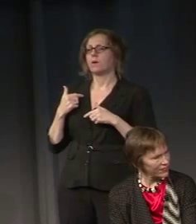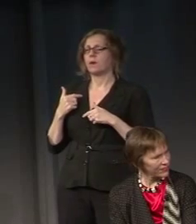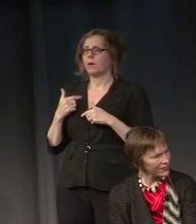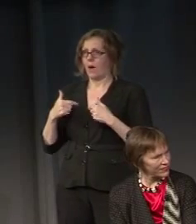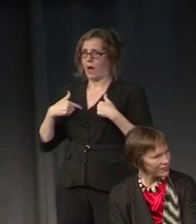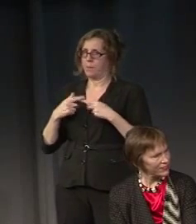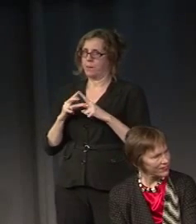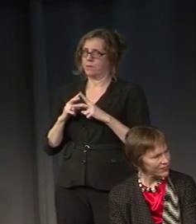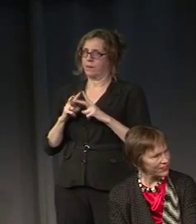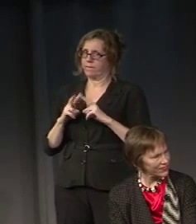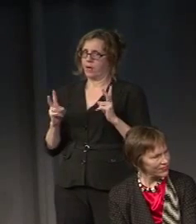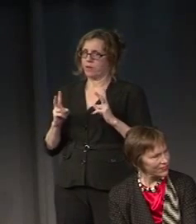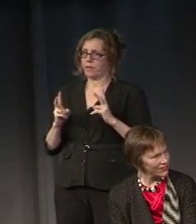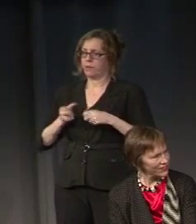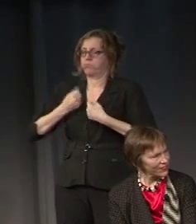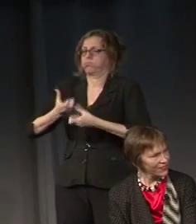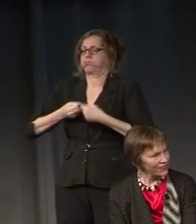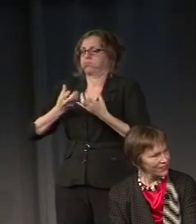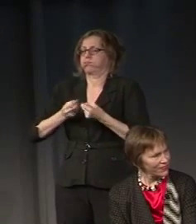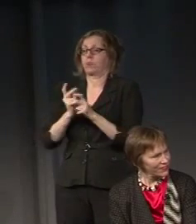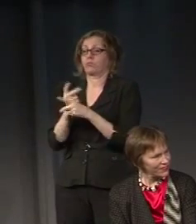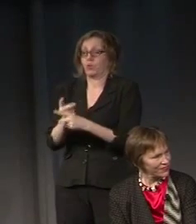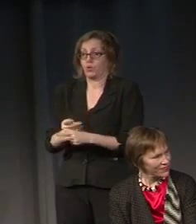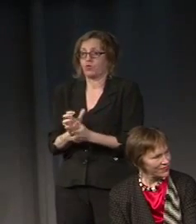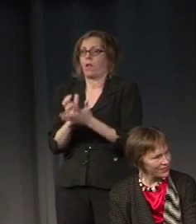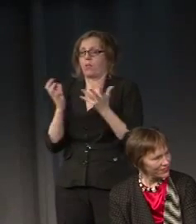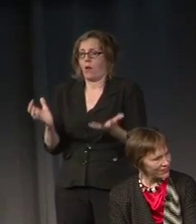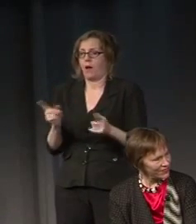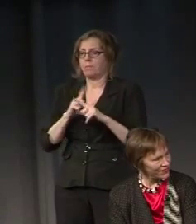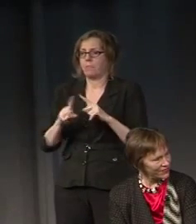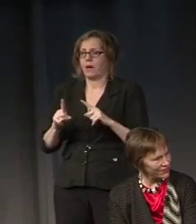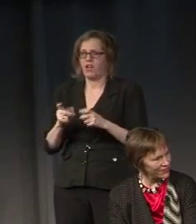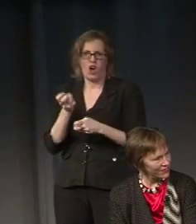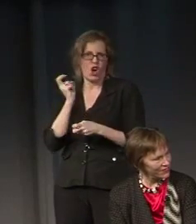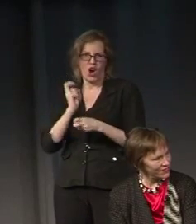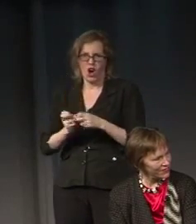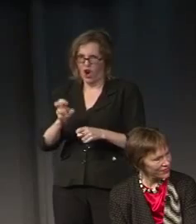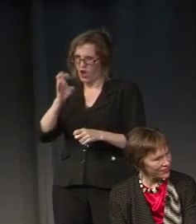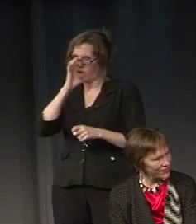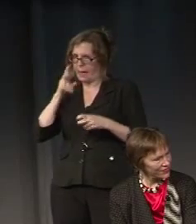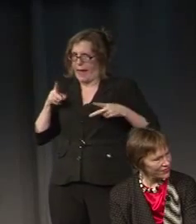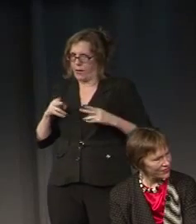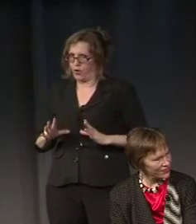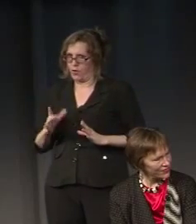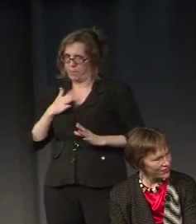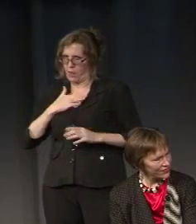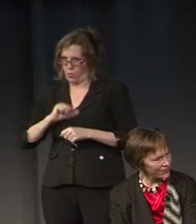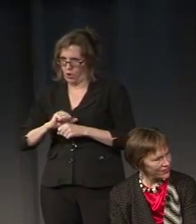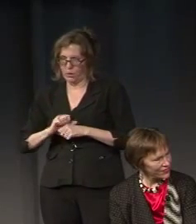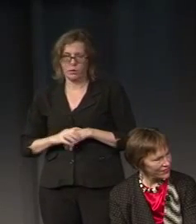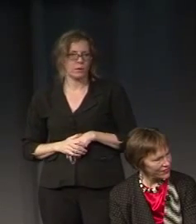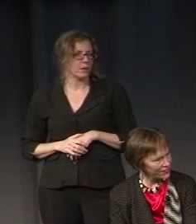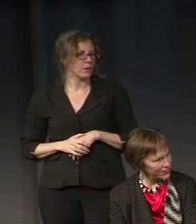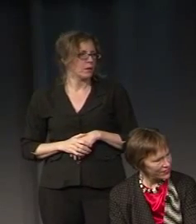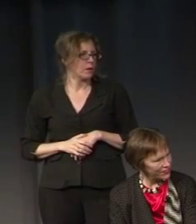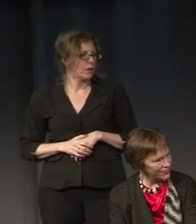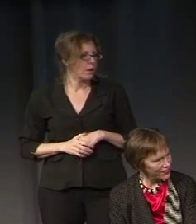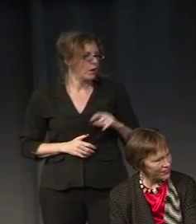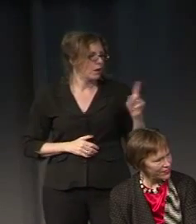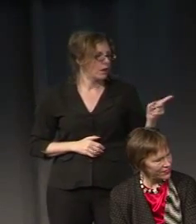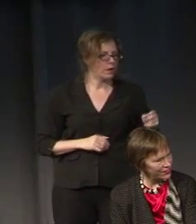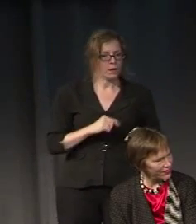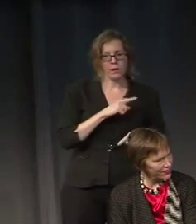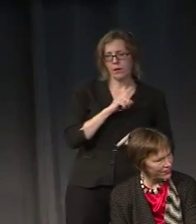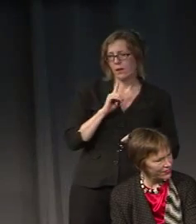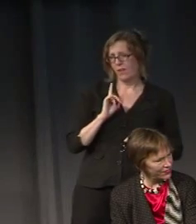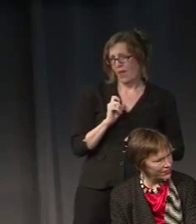found that was more possible for myself. Does the sort of question that you have when you start the work change as well? The question that you